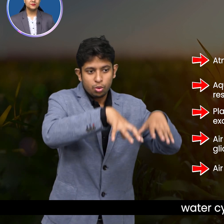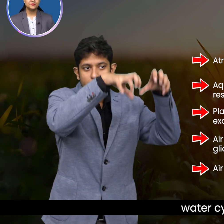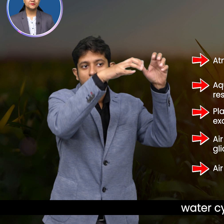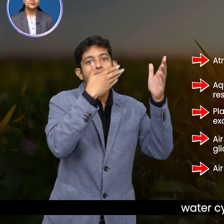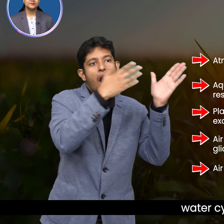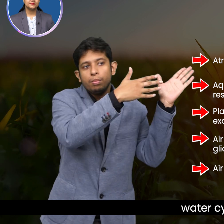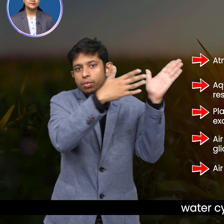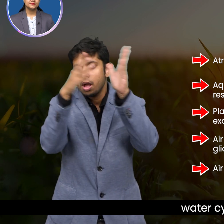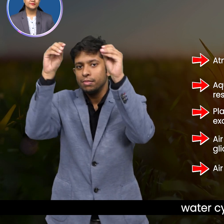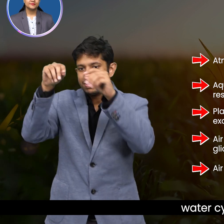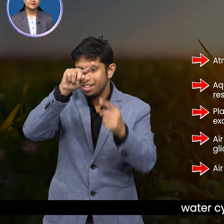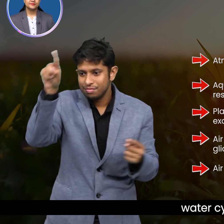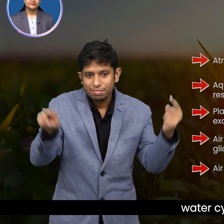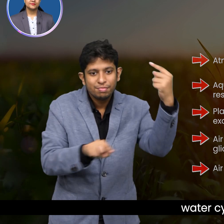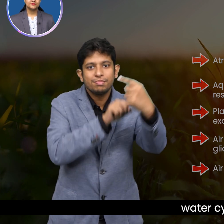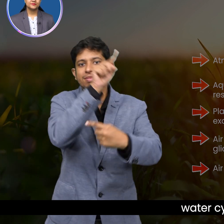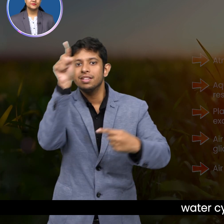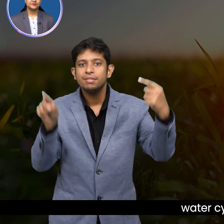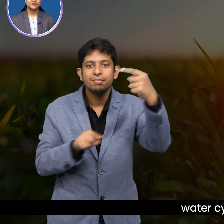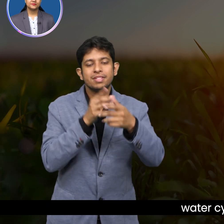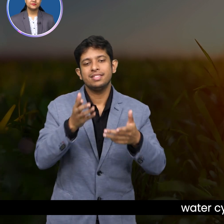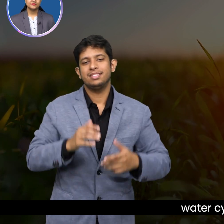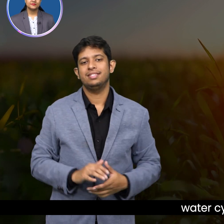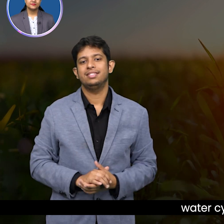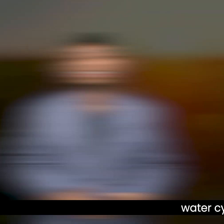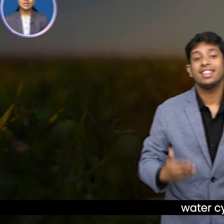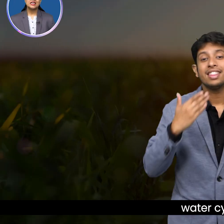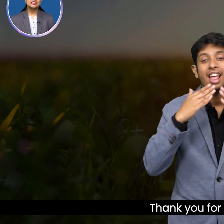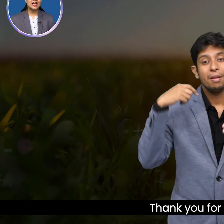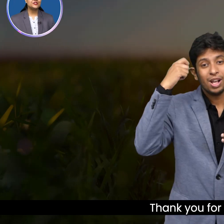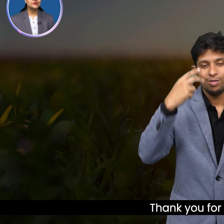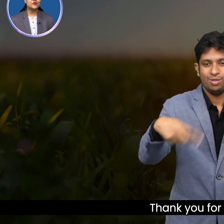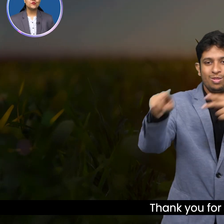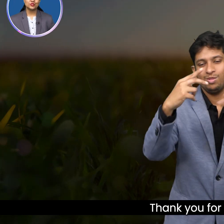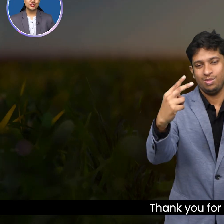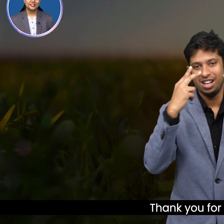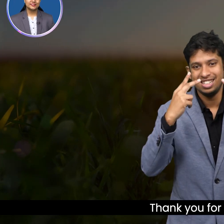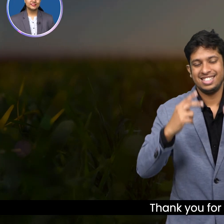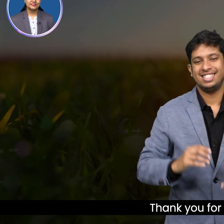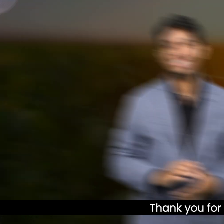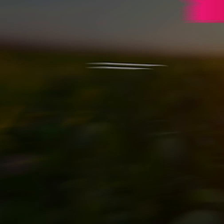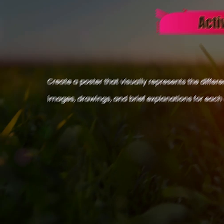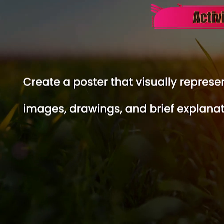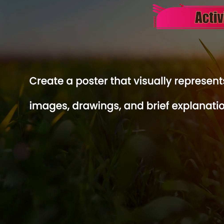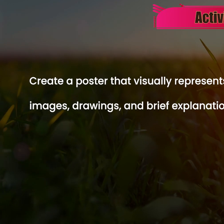cycle. Thank you for watching.